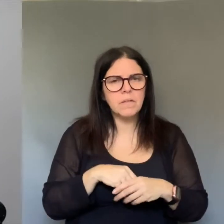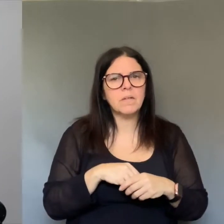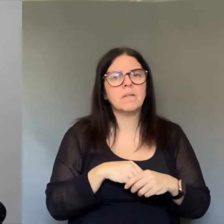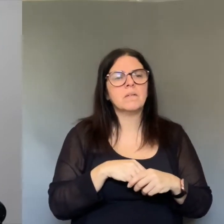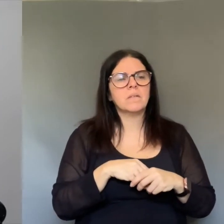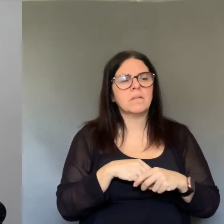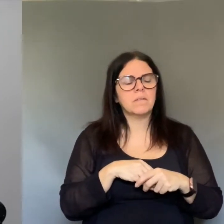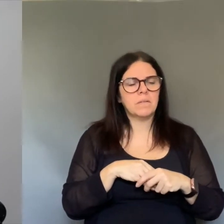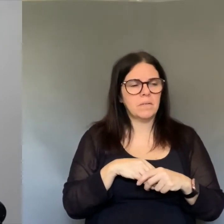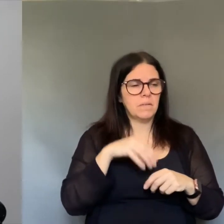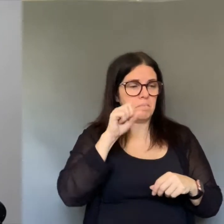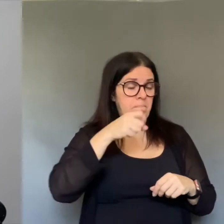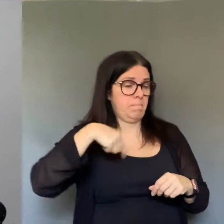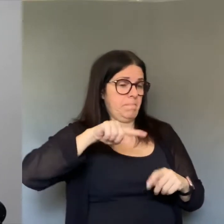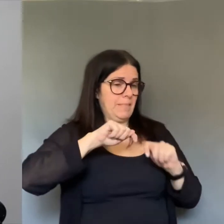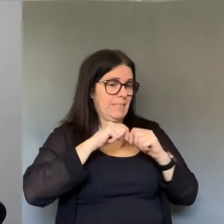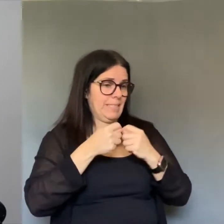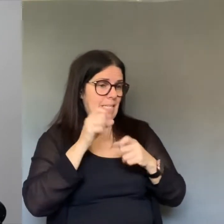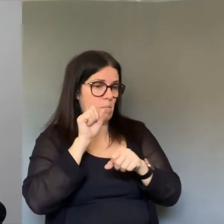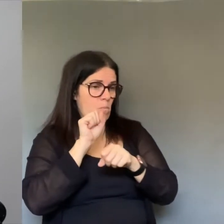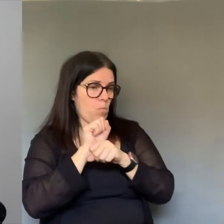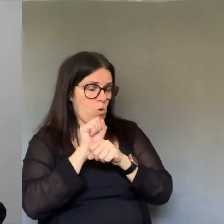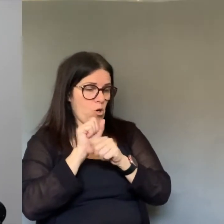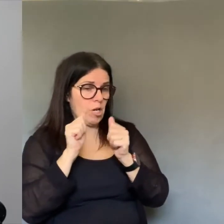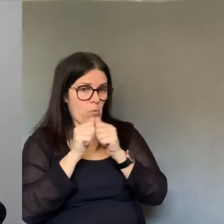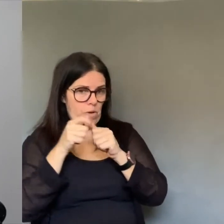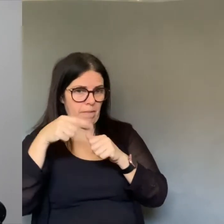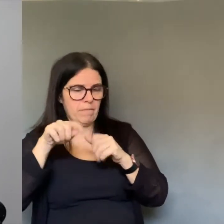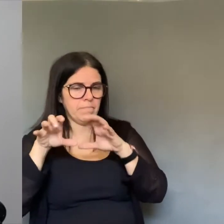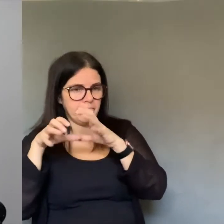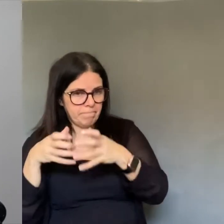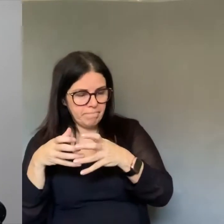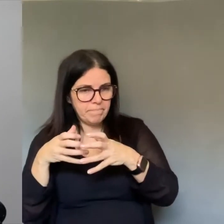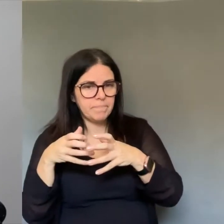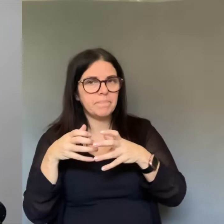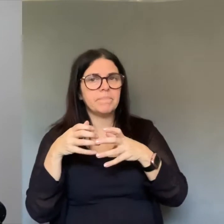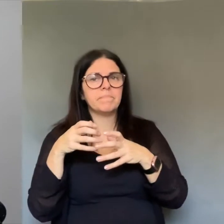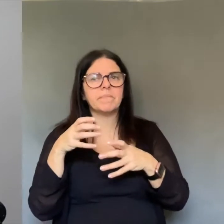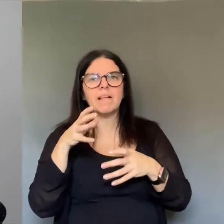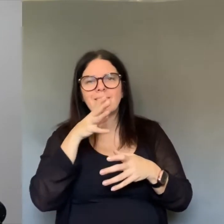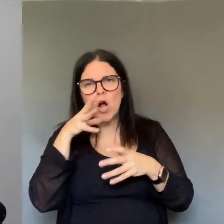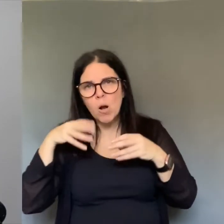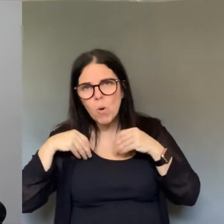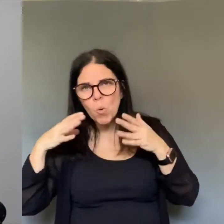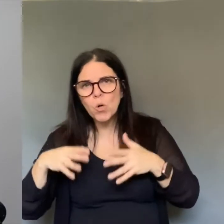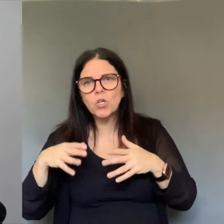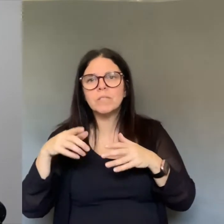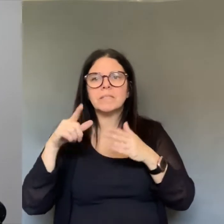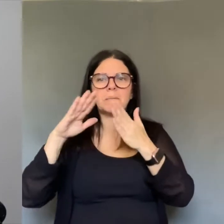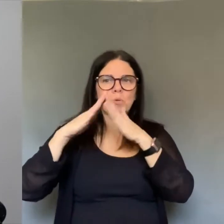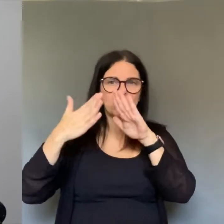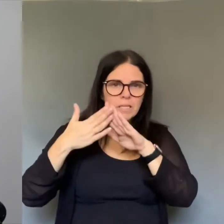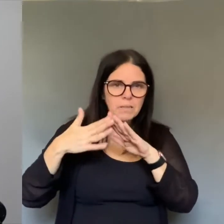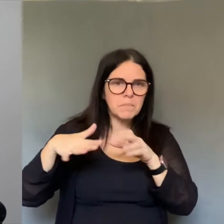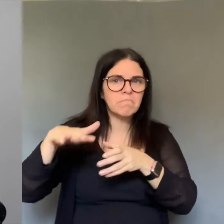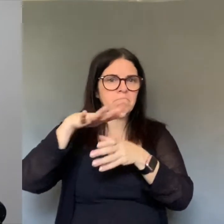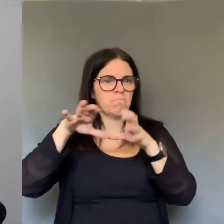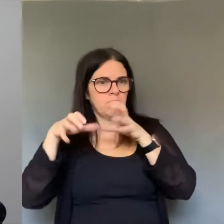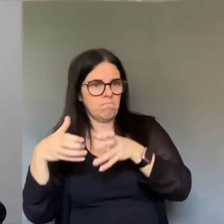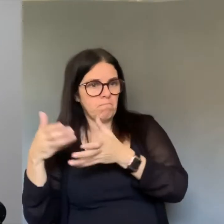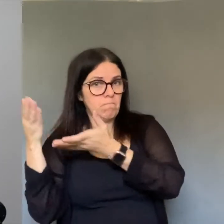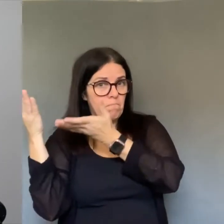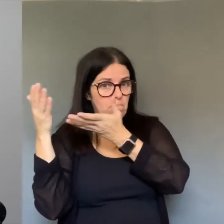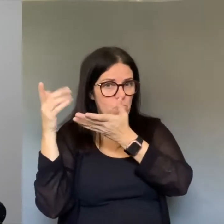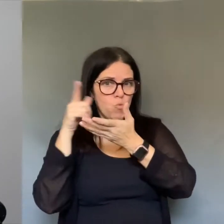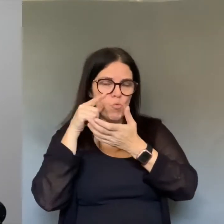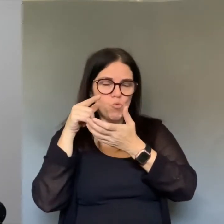Where is that right now? So our team is working with the OBGV and also with the